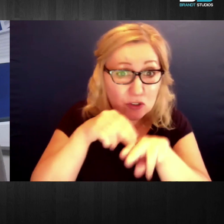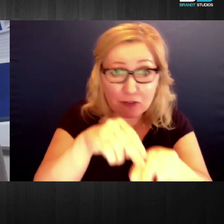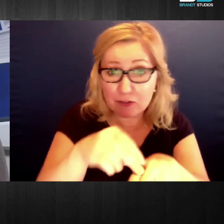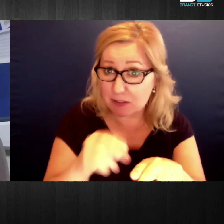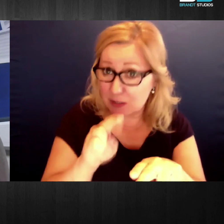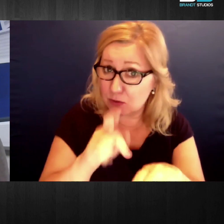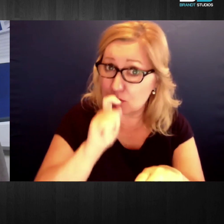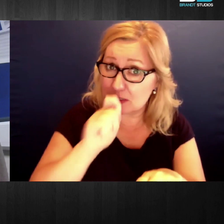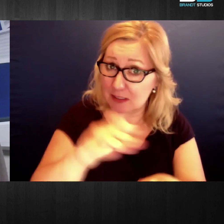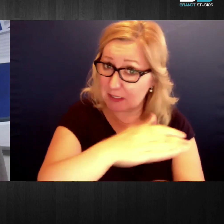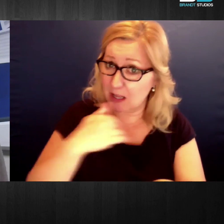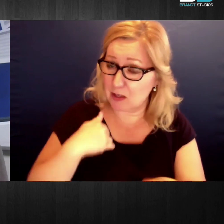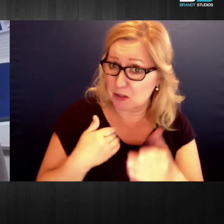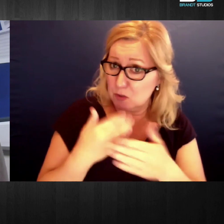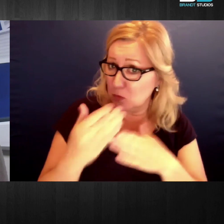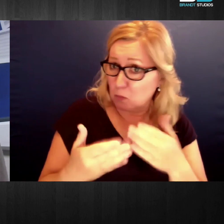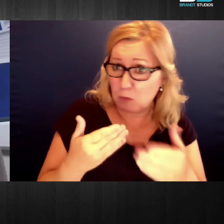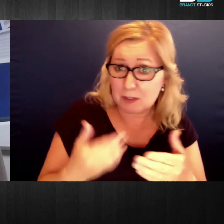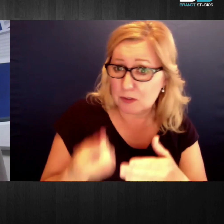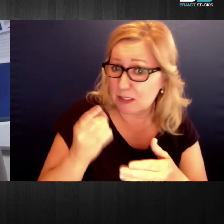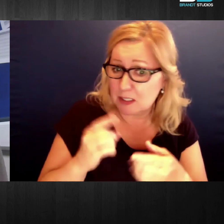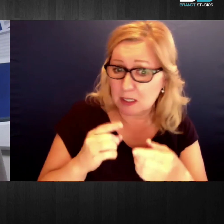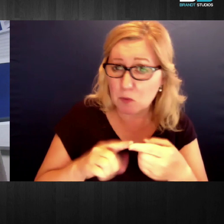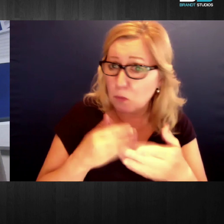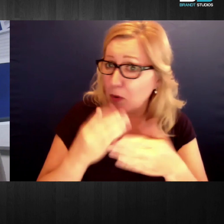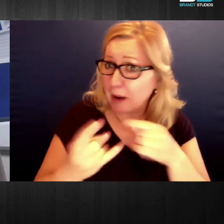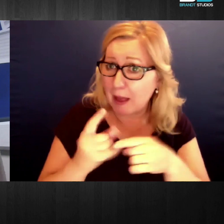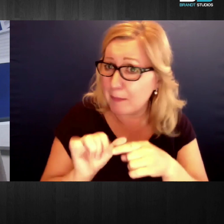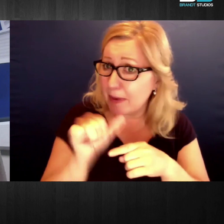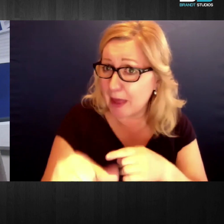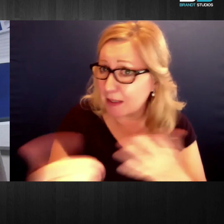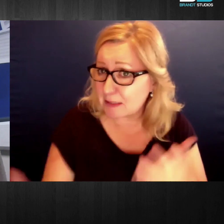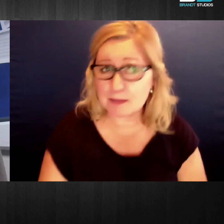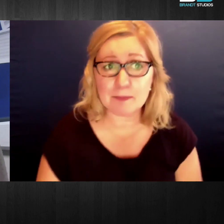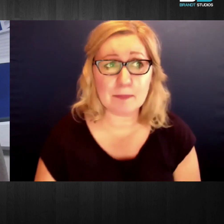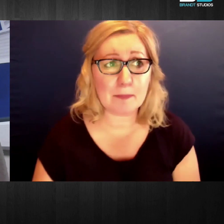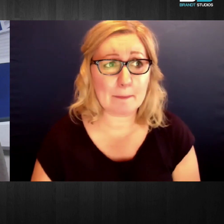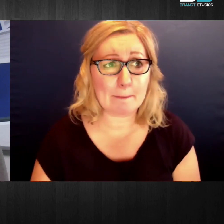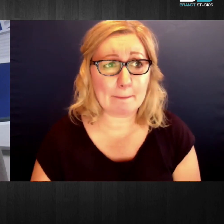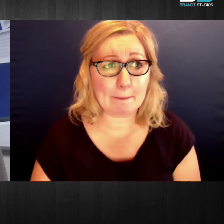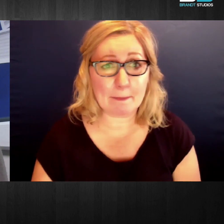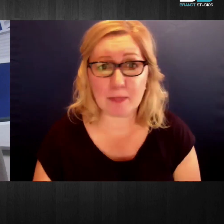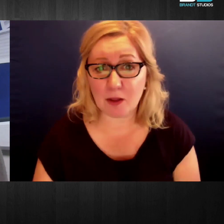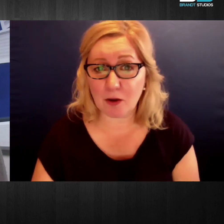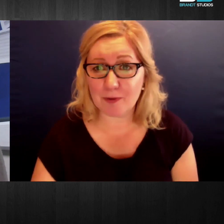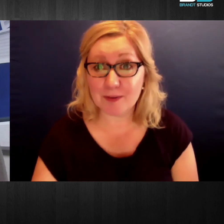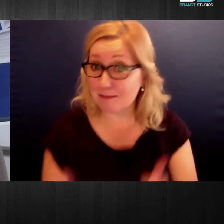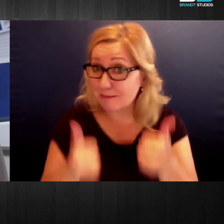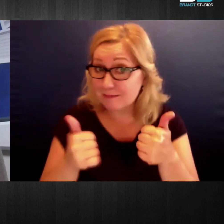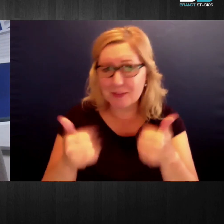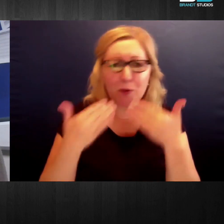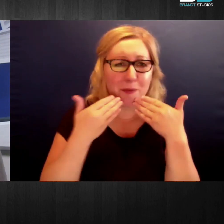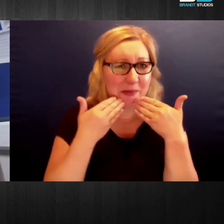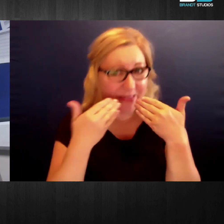Thanks a million, Mark, and thanks to Bernadine as well, and great to be here on the panel this evening. I